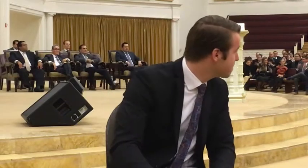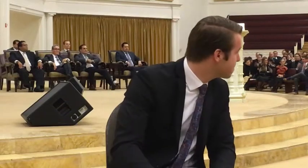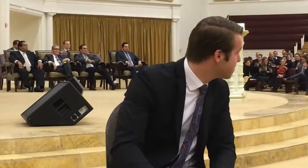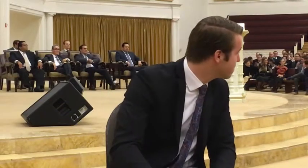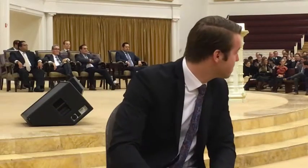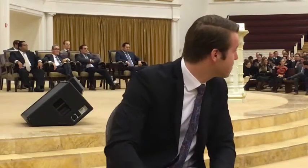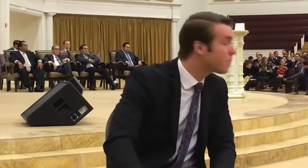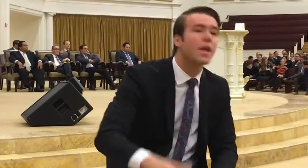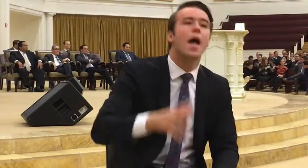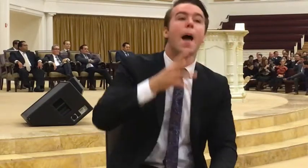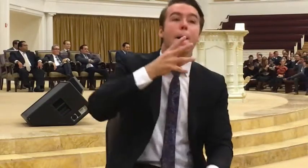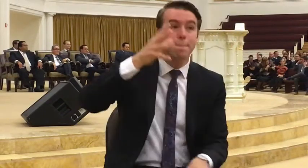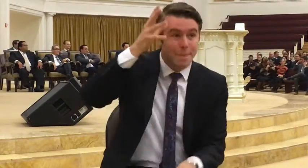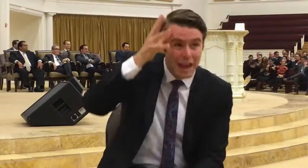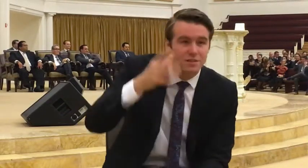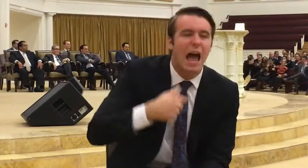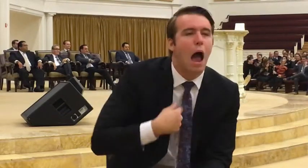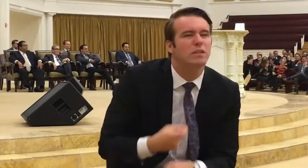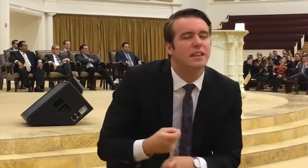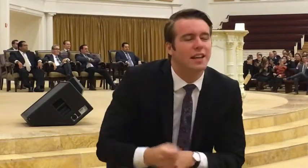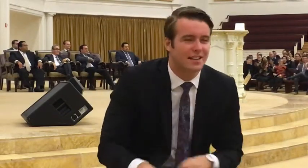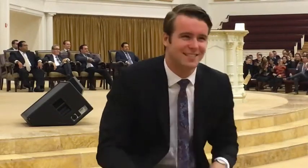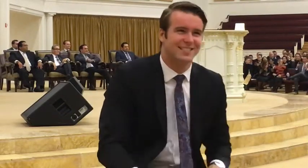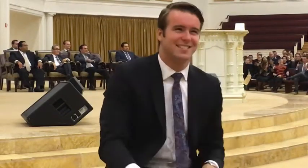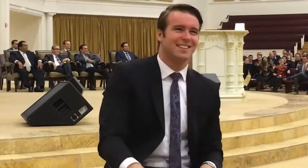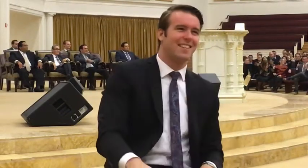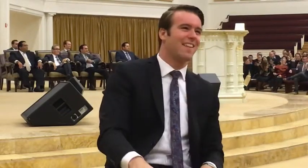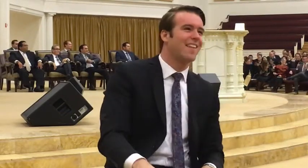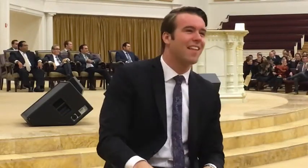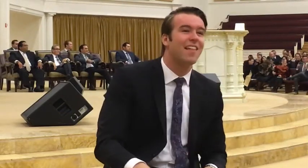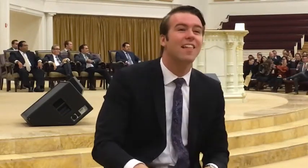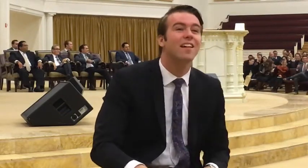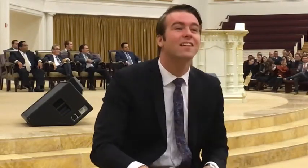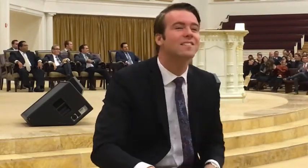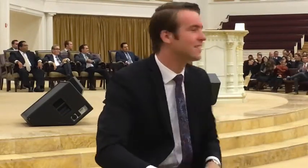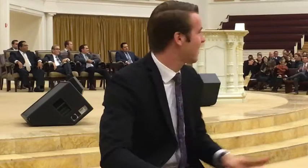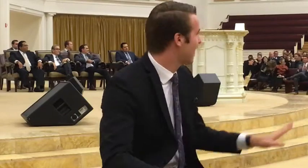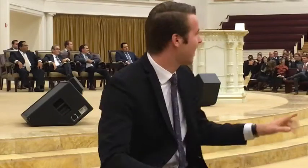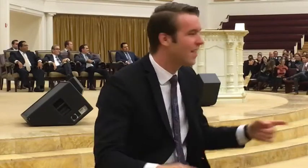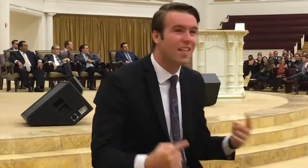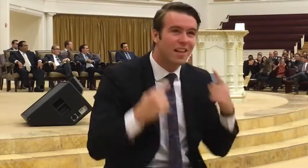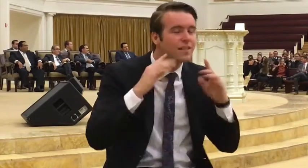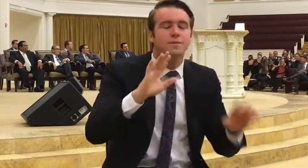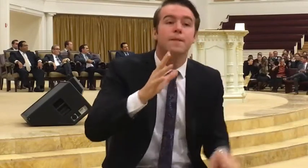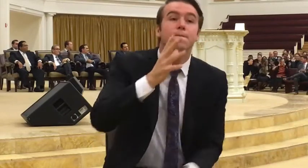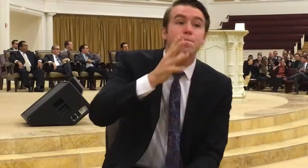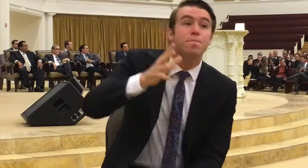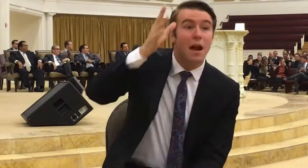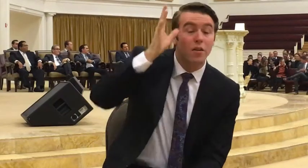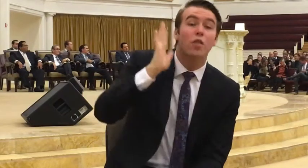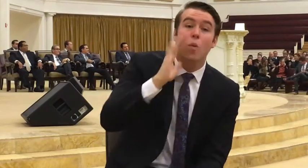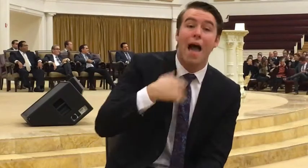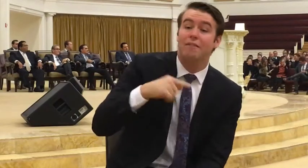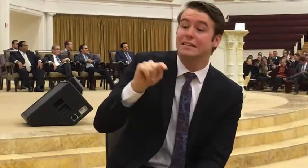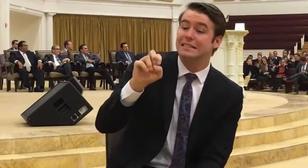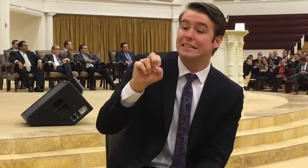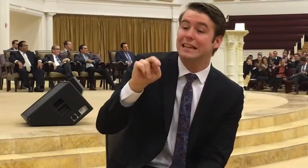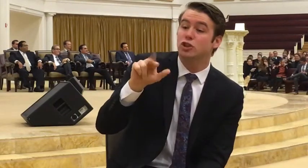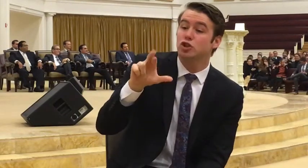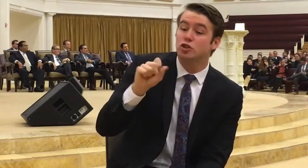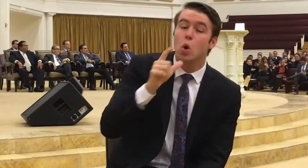Parents, I was just kidding. Parents, there's going to be teenagers that mess